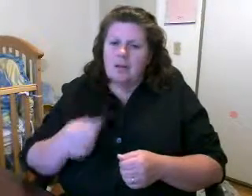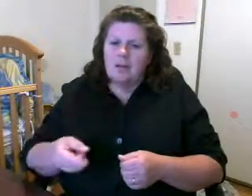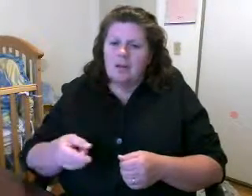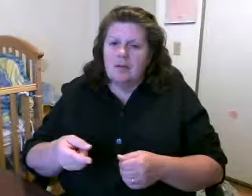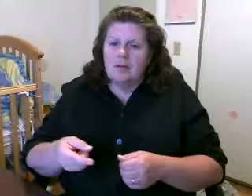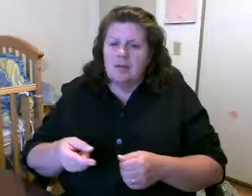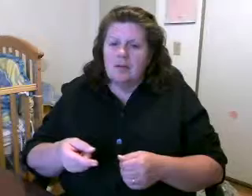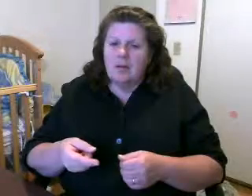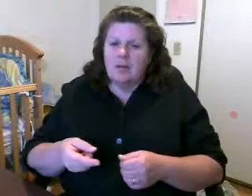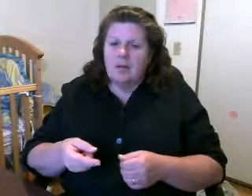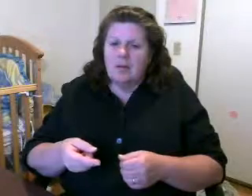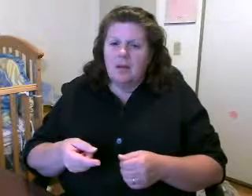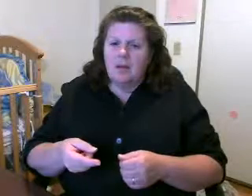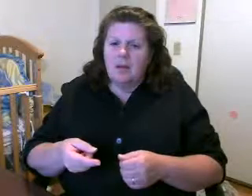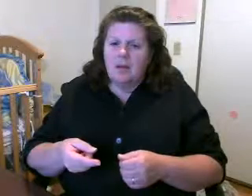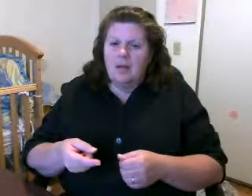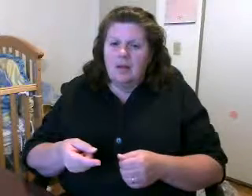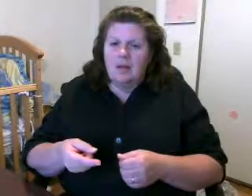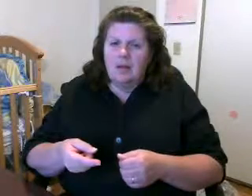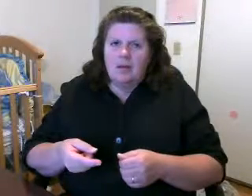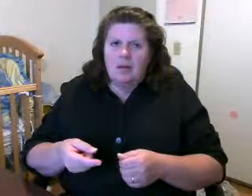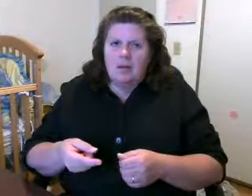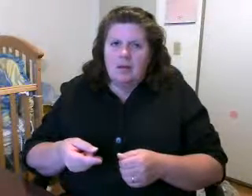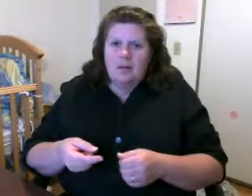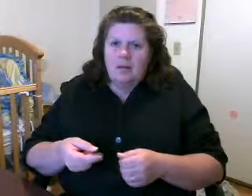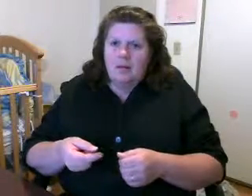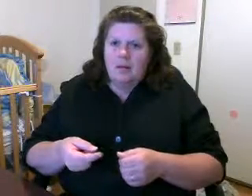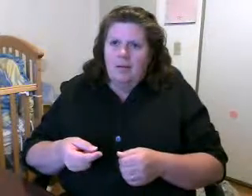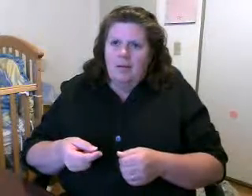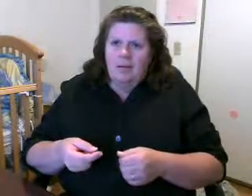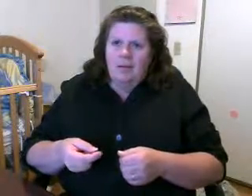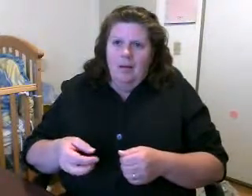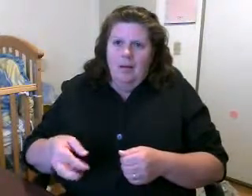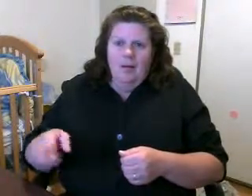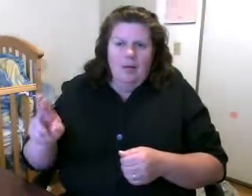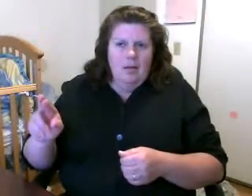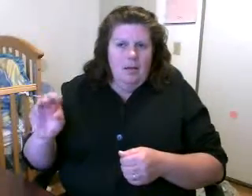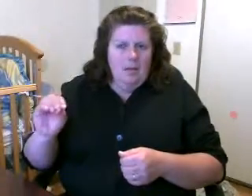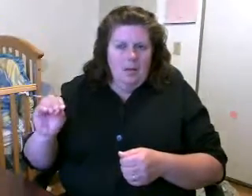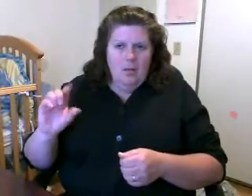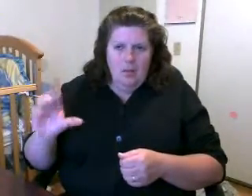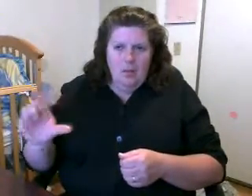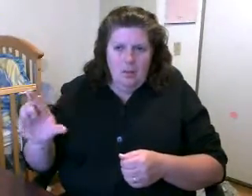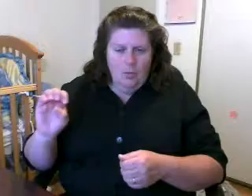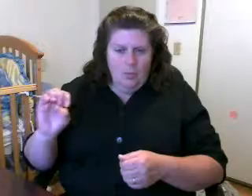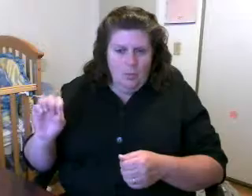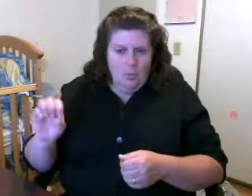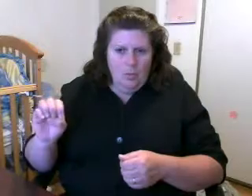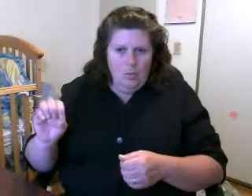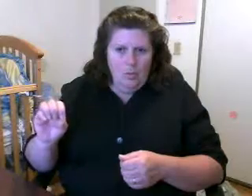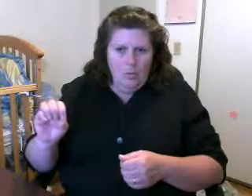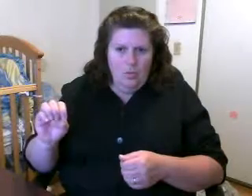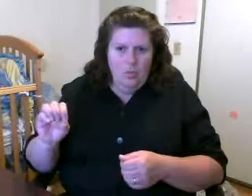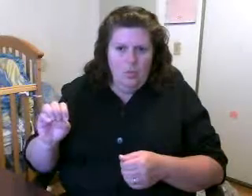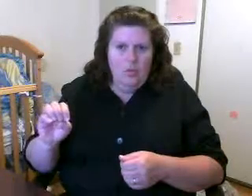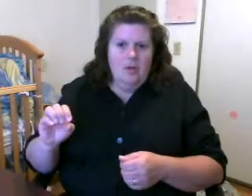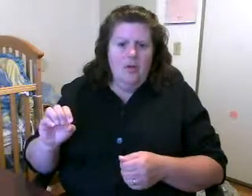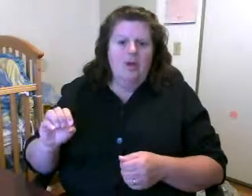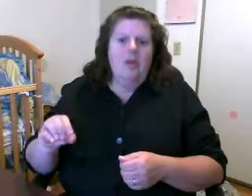of the lexicon, the role and function of fingerspelling. So again, we're working from English